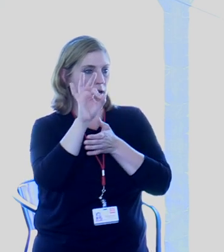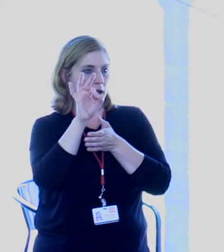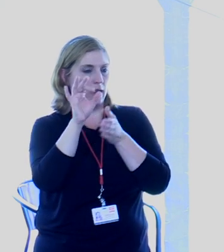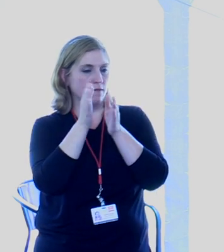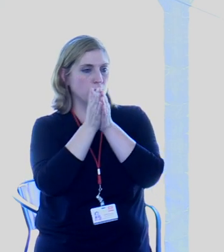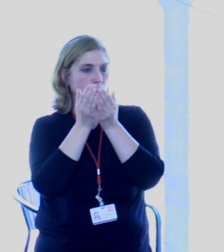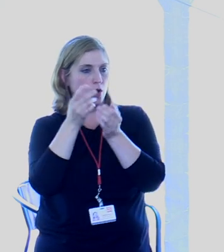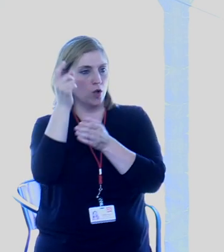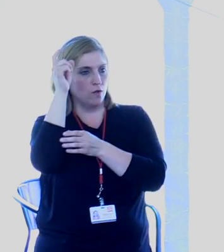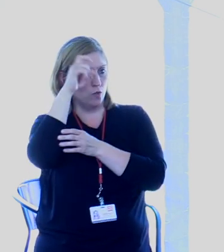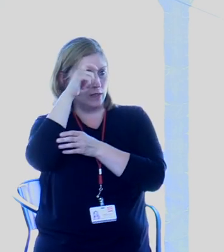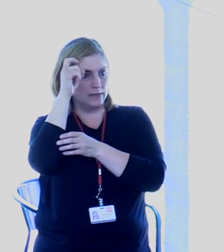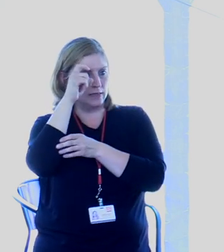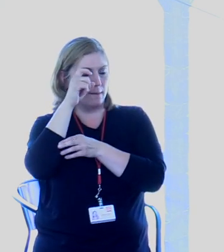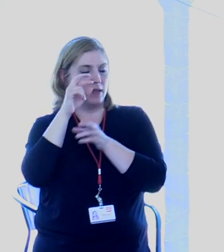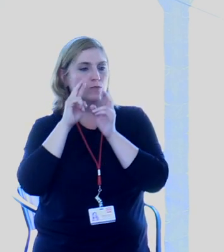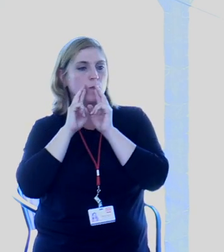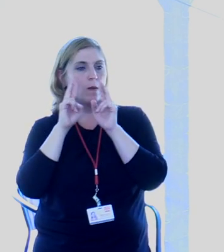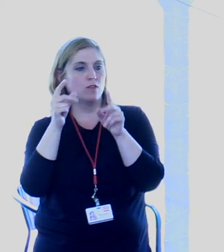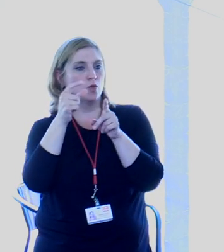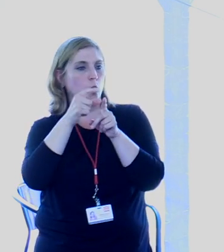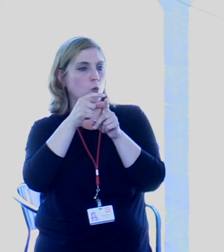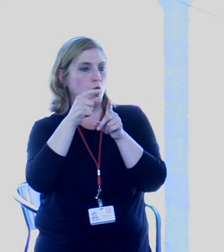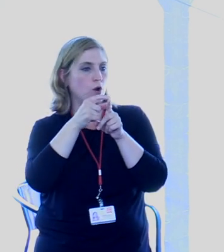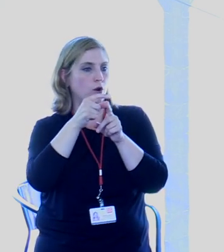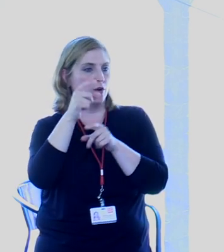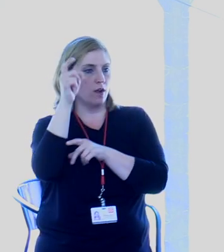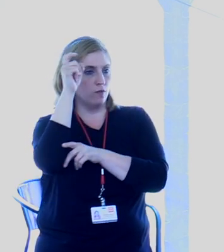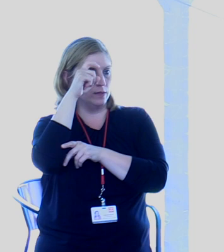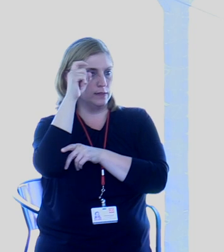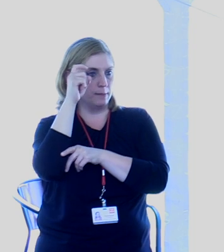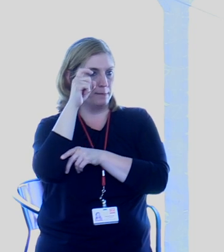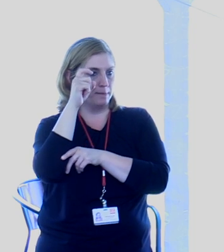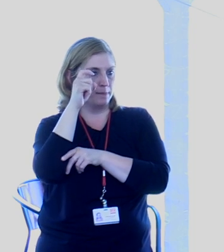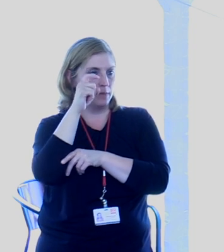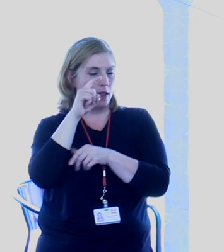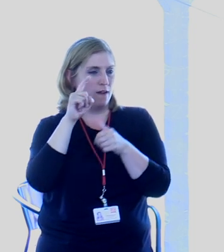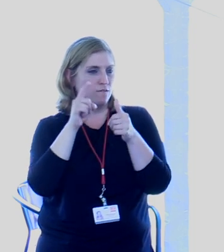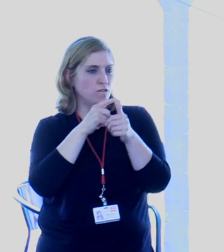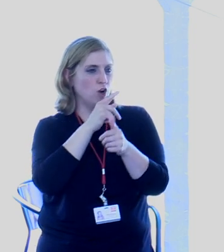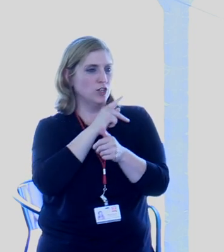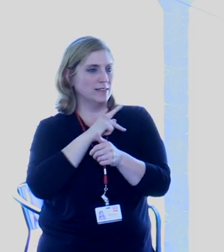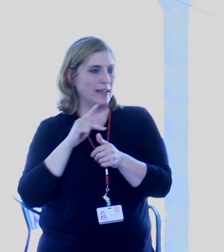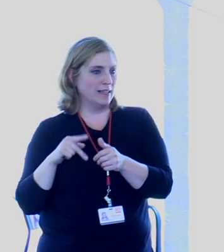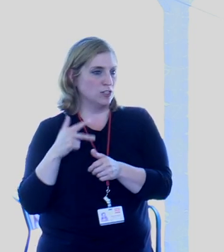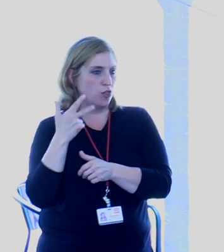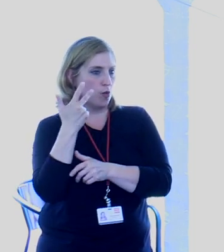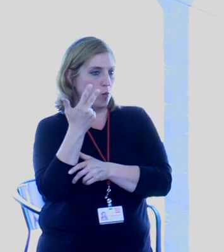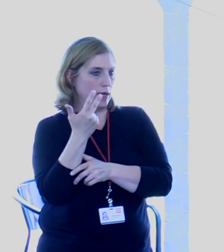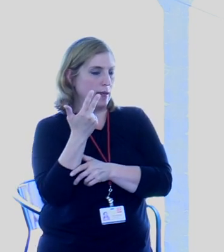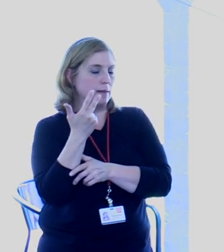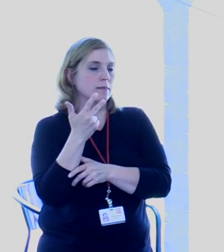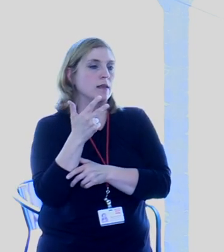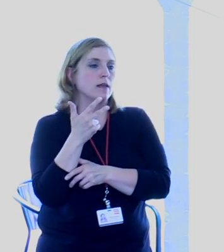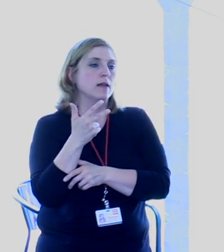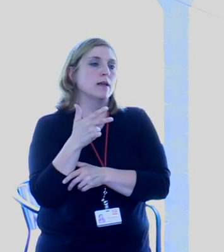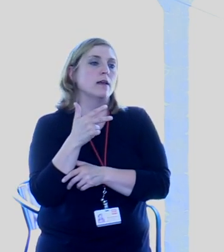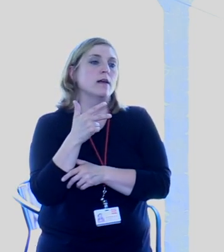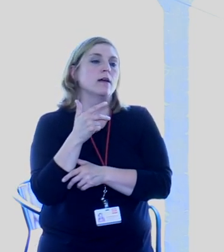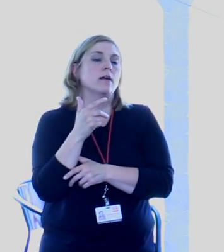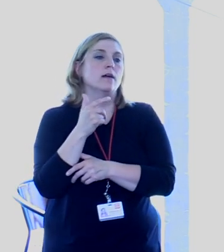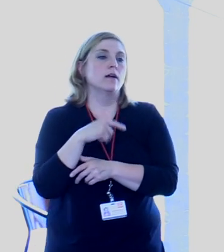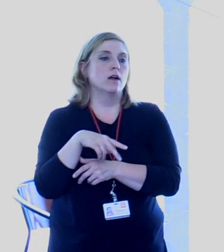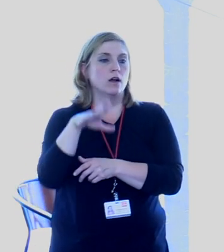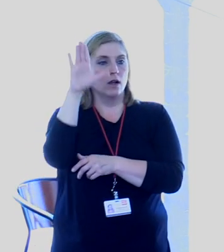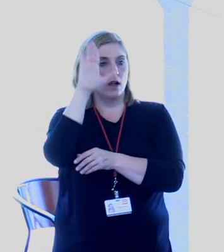Wisdom is a response to the word of wisdom. So just as in 1 Kings 3, God initiates